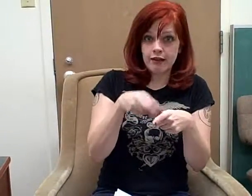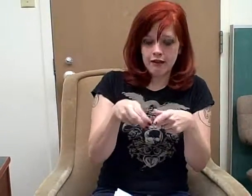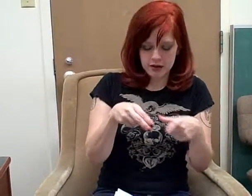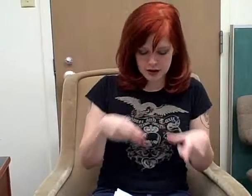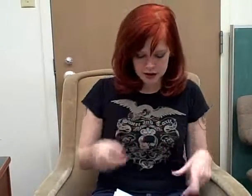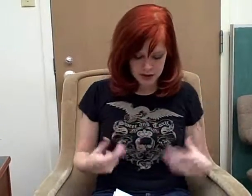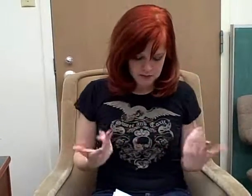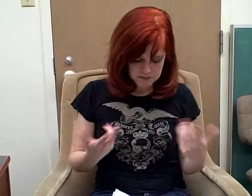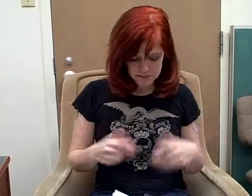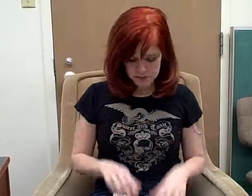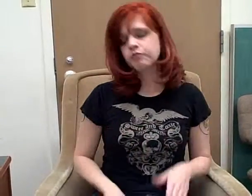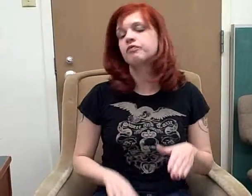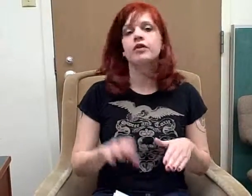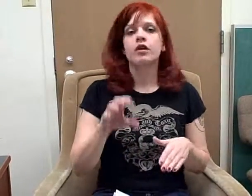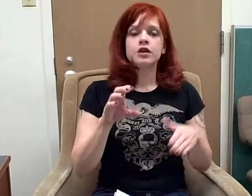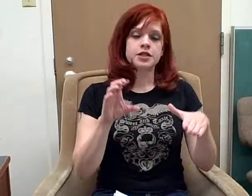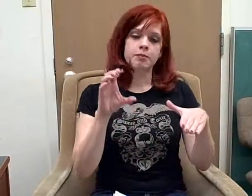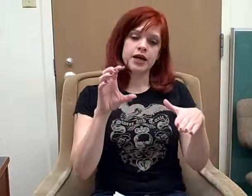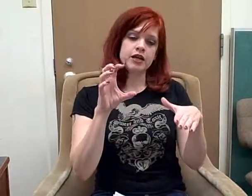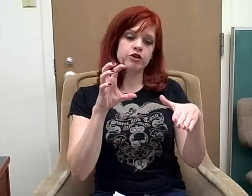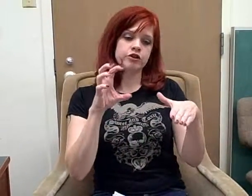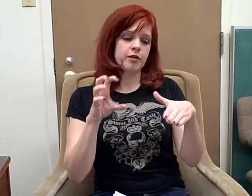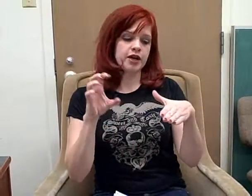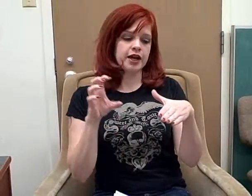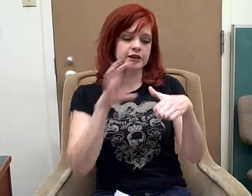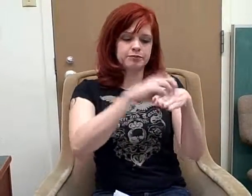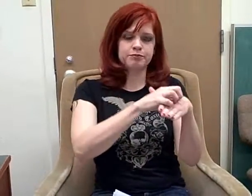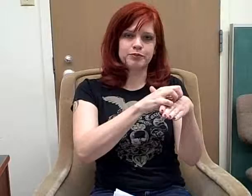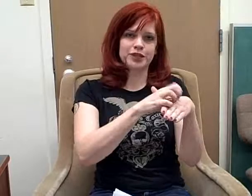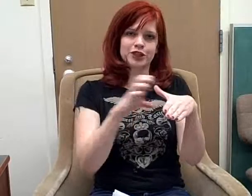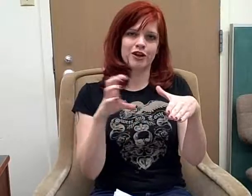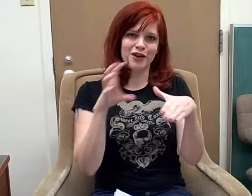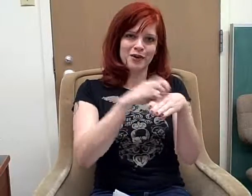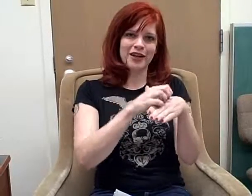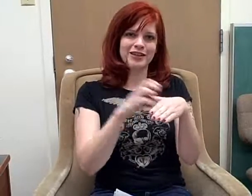that. To bite, your dominant hand bites your non-dominant hand.